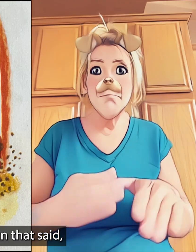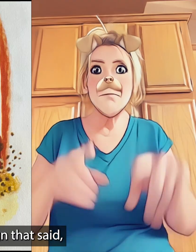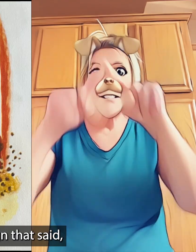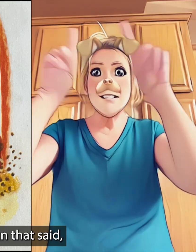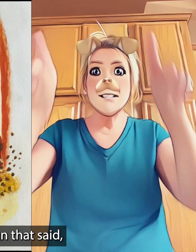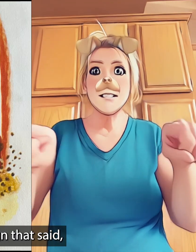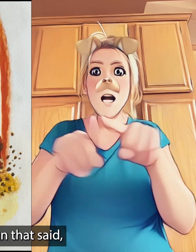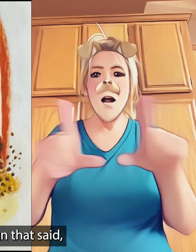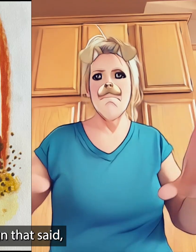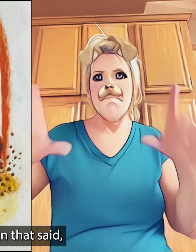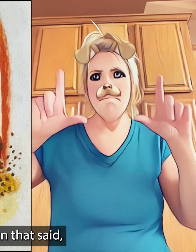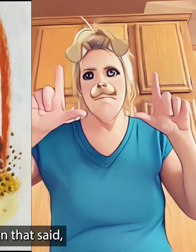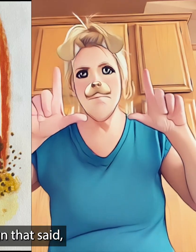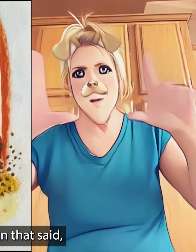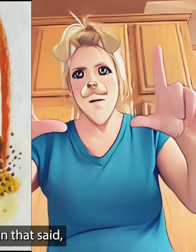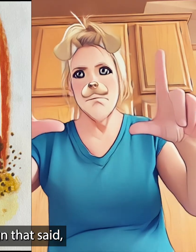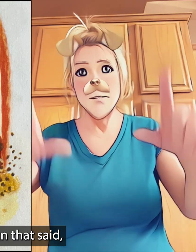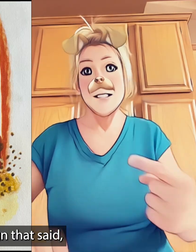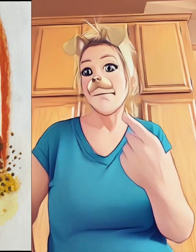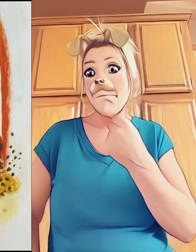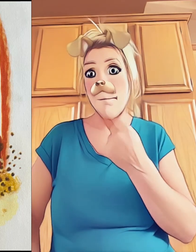they put up a sign that said,